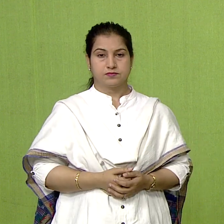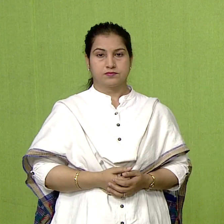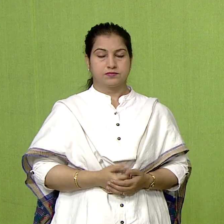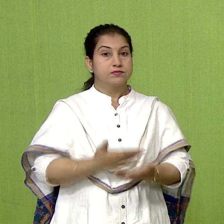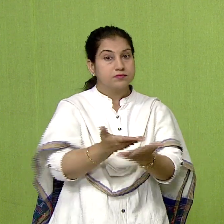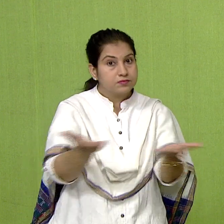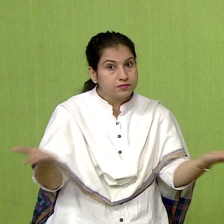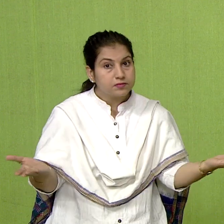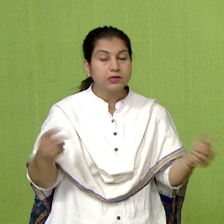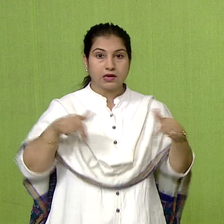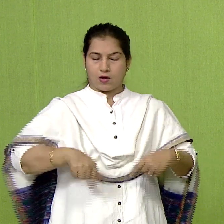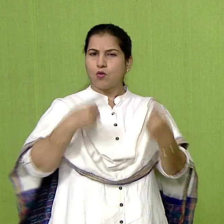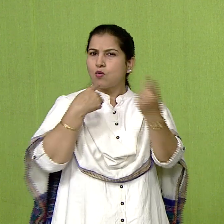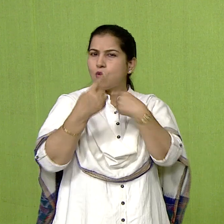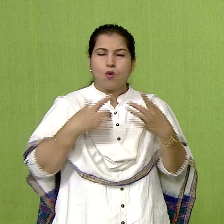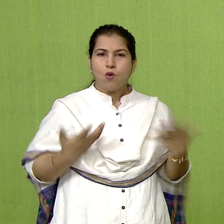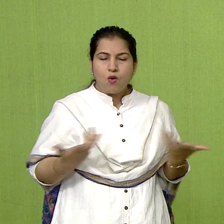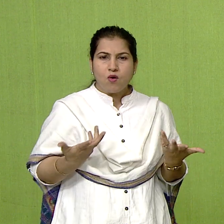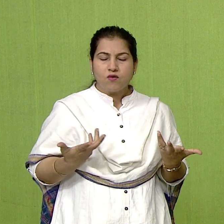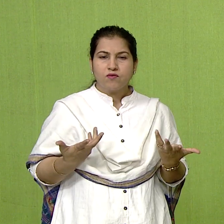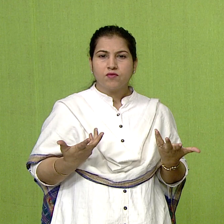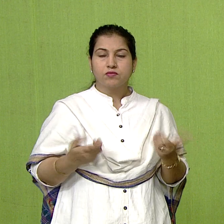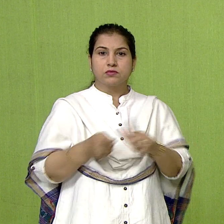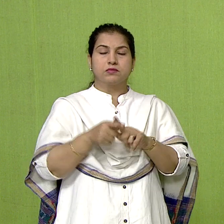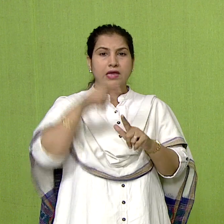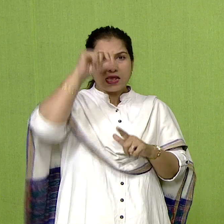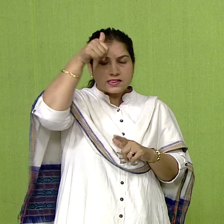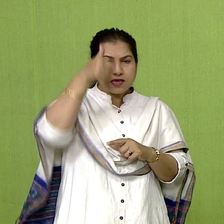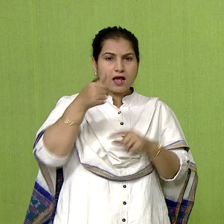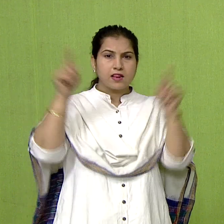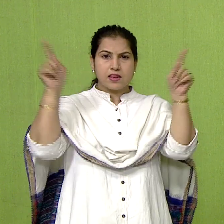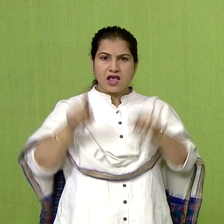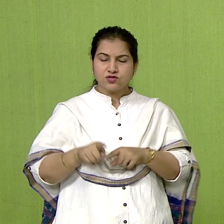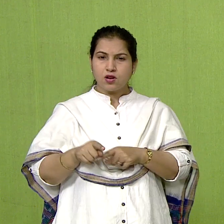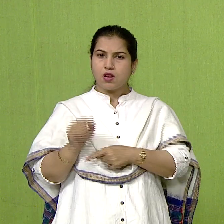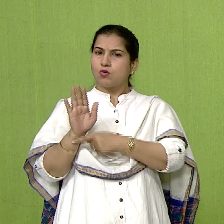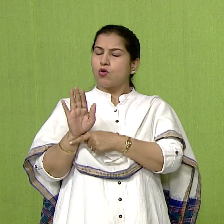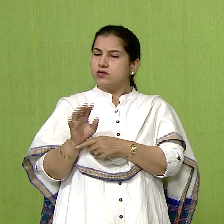Learners, we will now study about the birth of Indian National Congress.